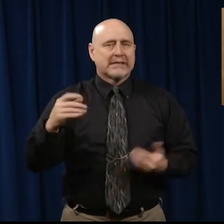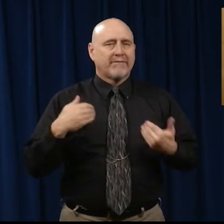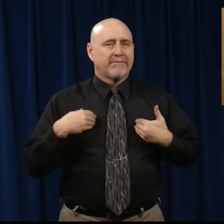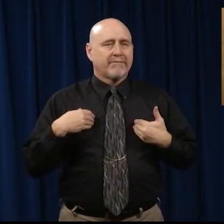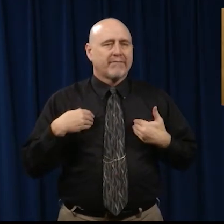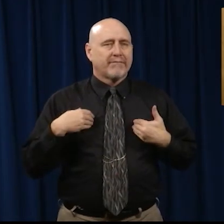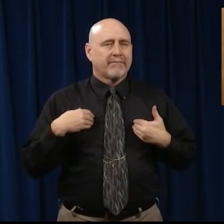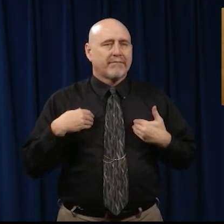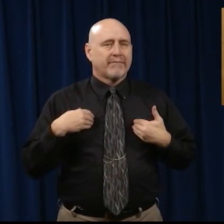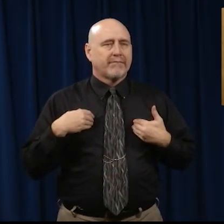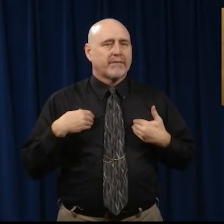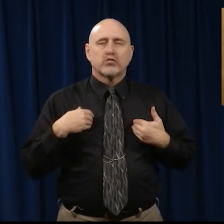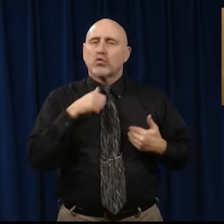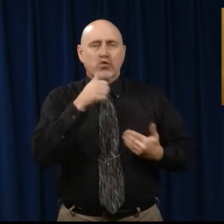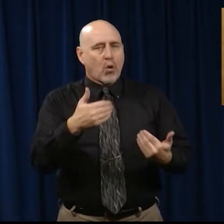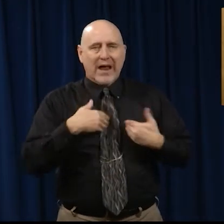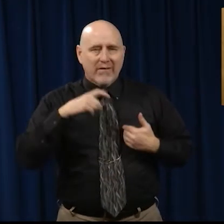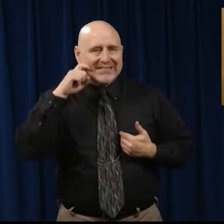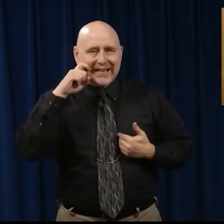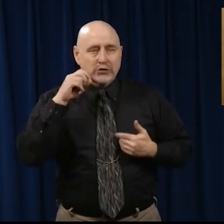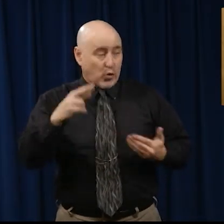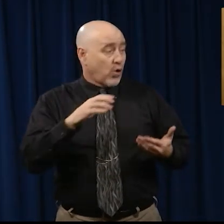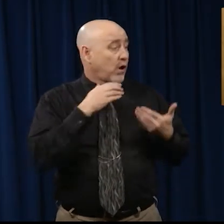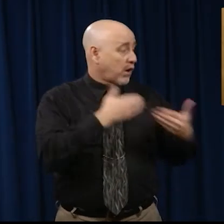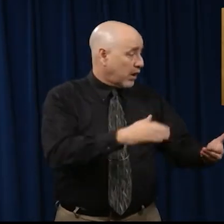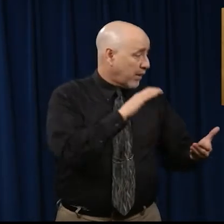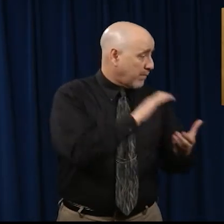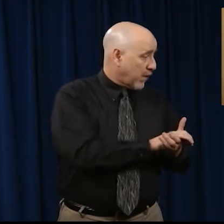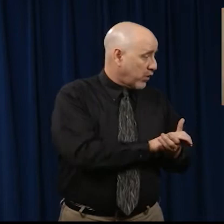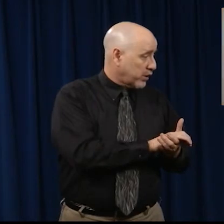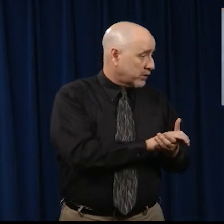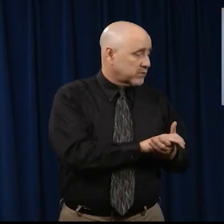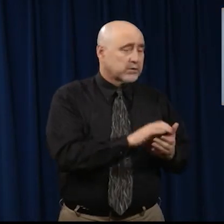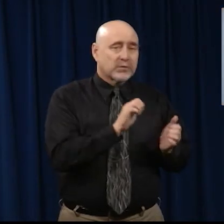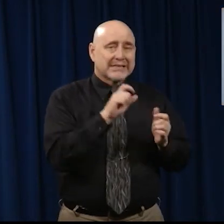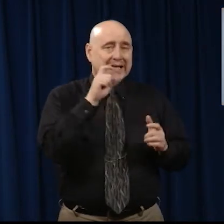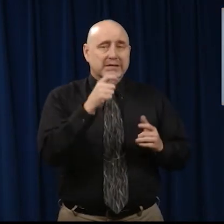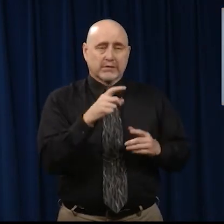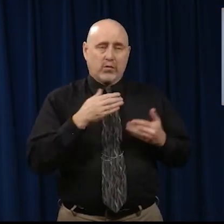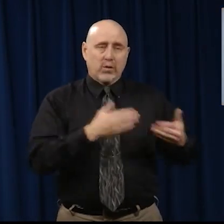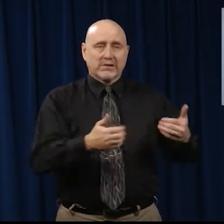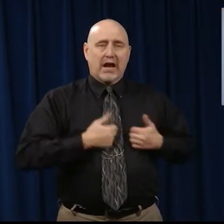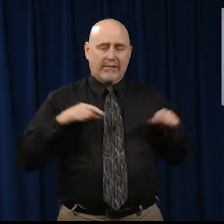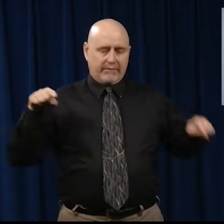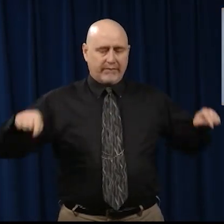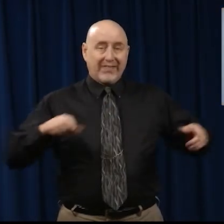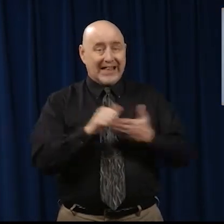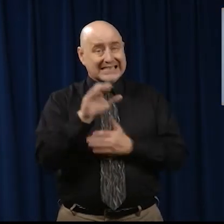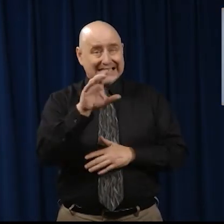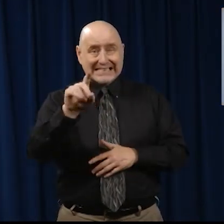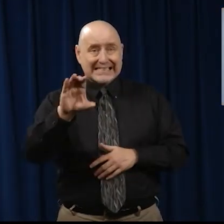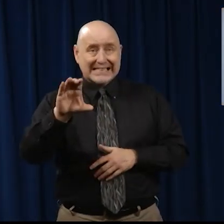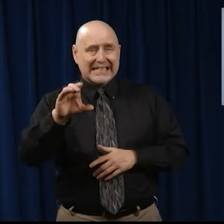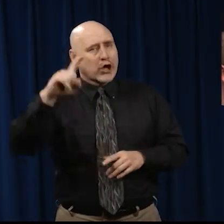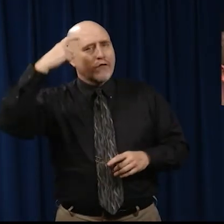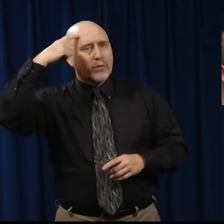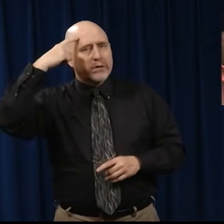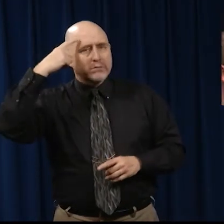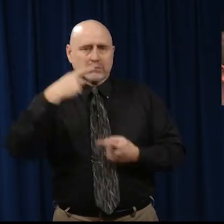uninfected. Don't have sex or get married and have sex with one person for the rest of your life. Now, that's the Center for Disease Control. That's just the